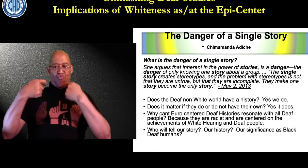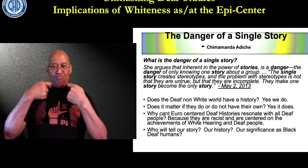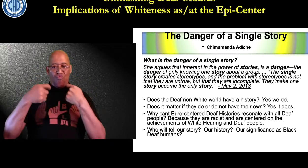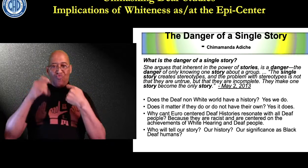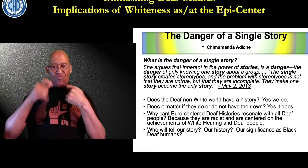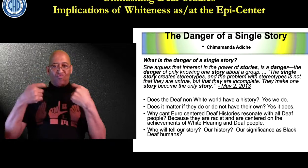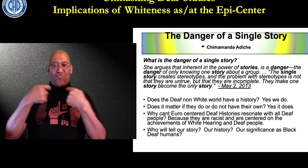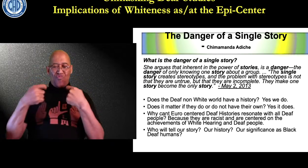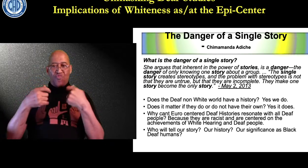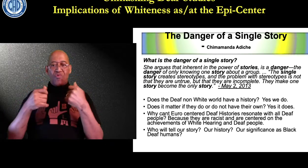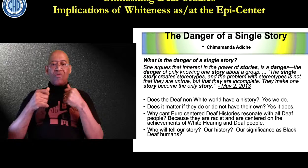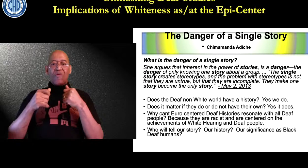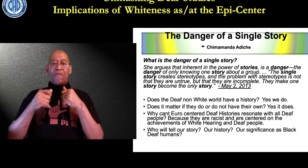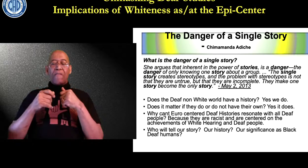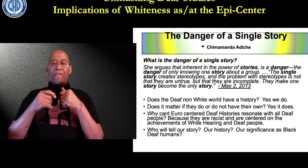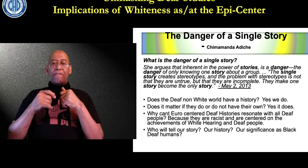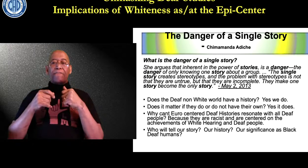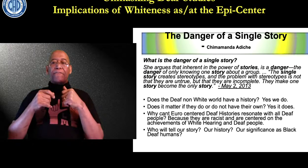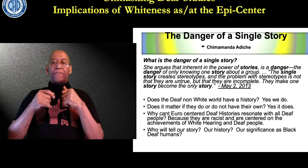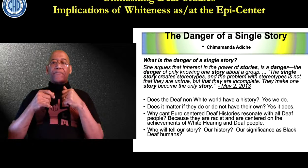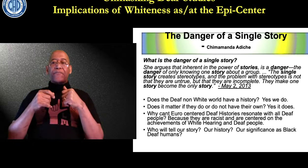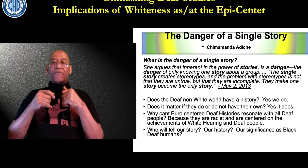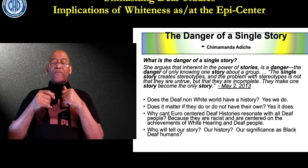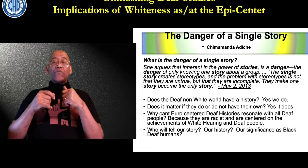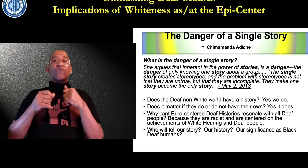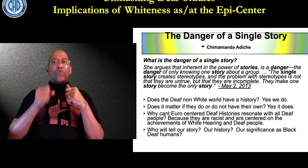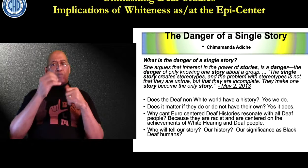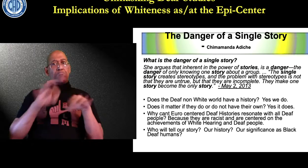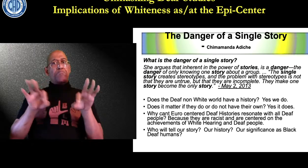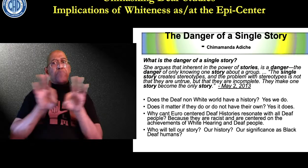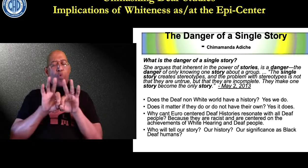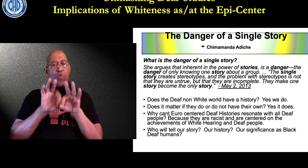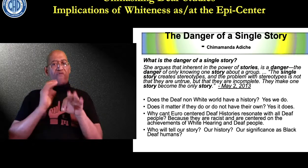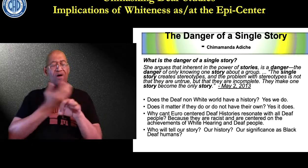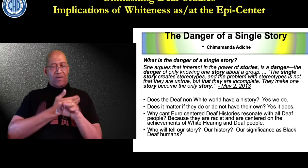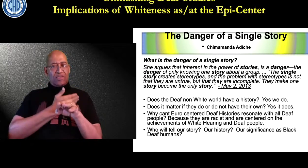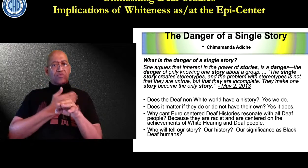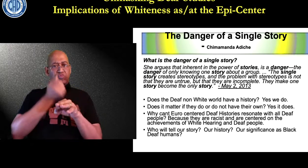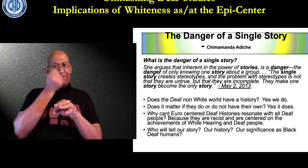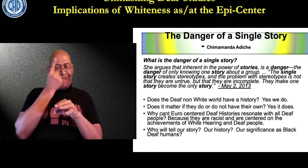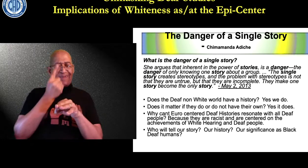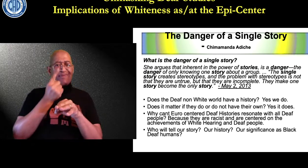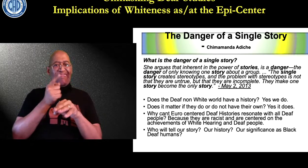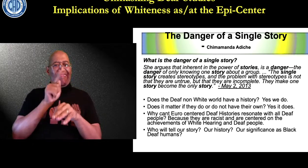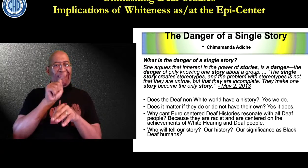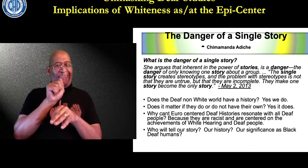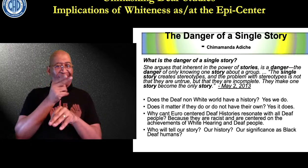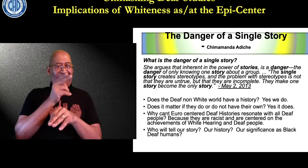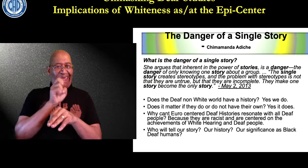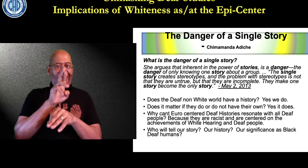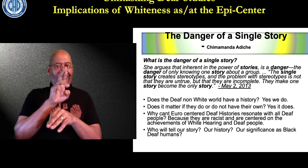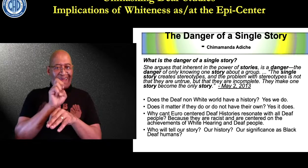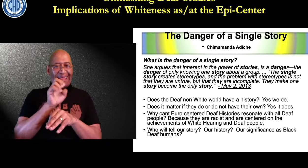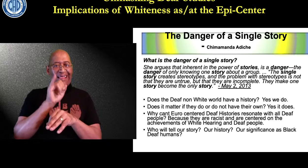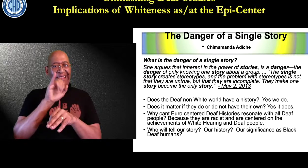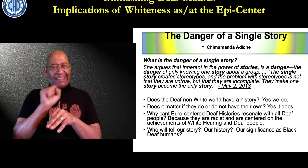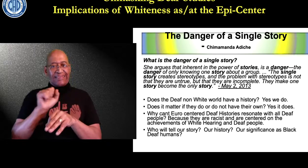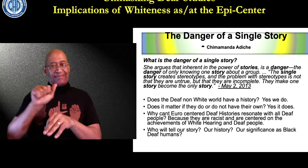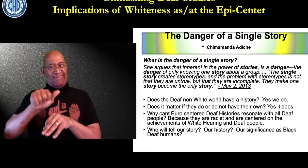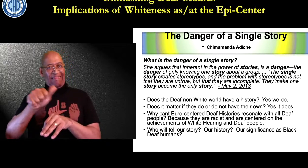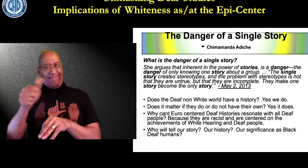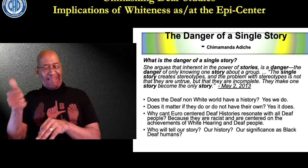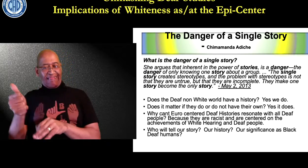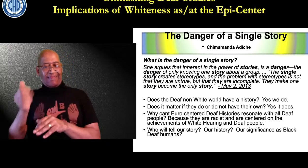what economic system we need to follow. They dominate that. So